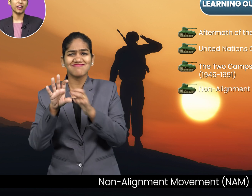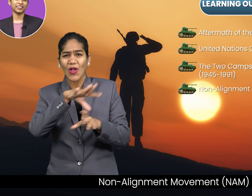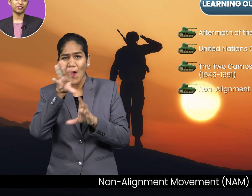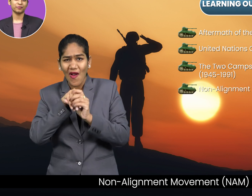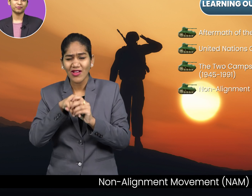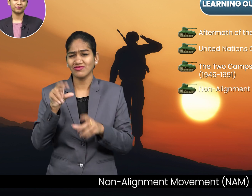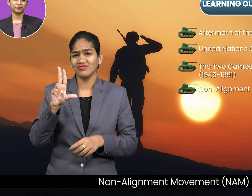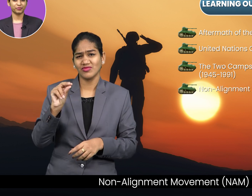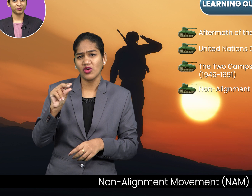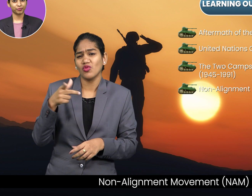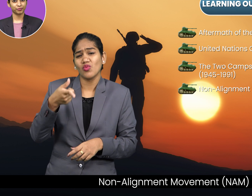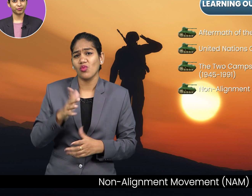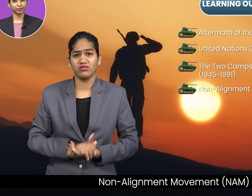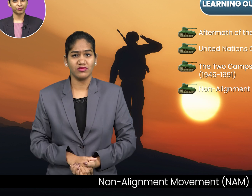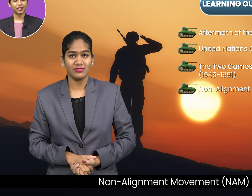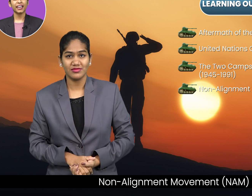Non-alignment movement,